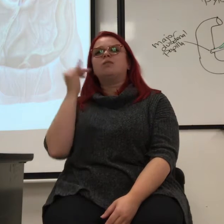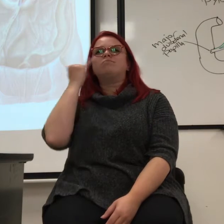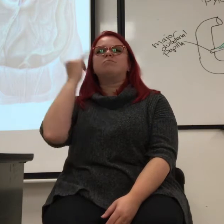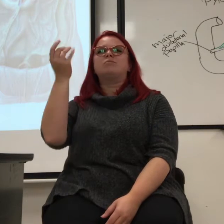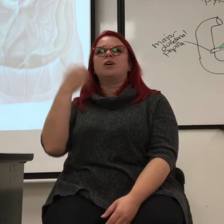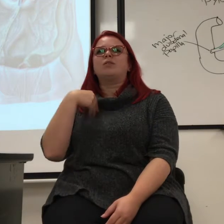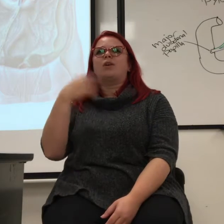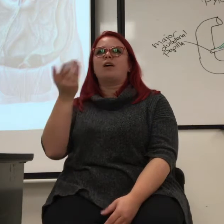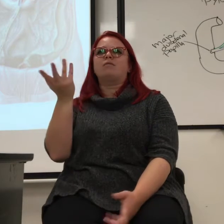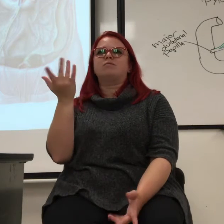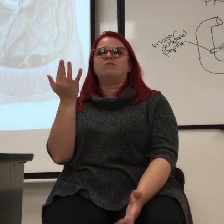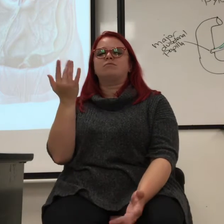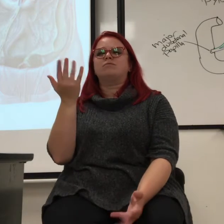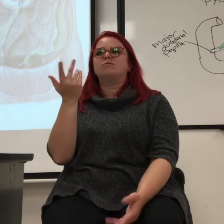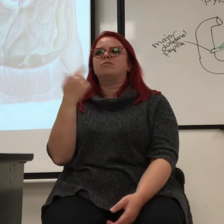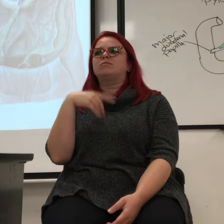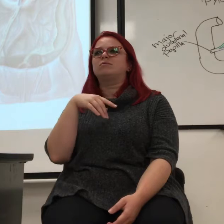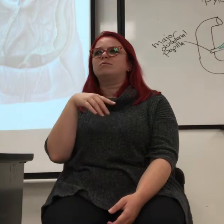had a